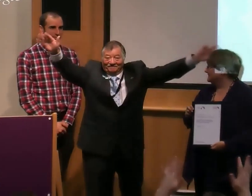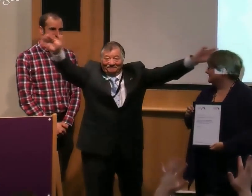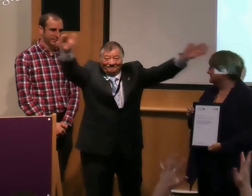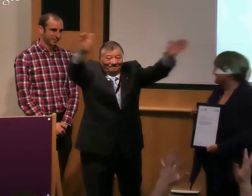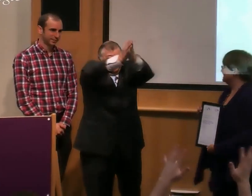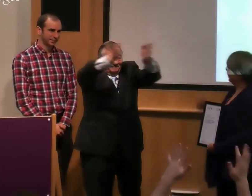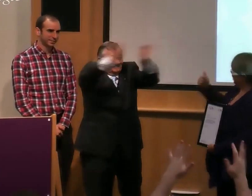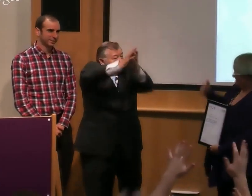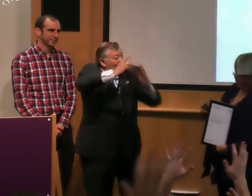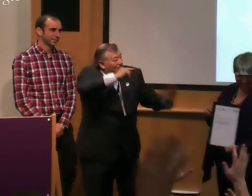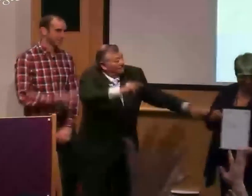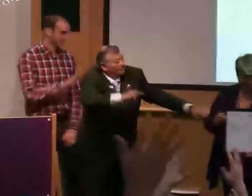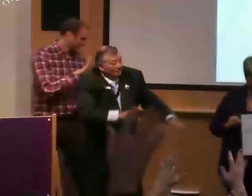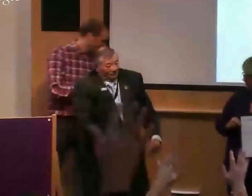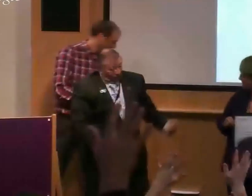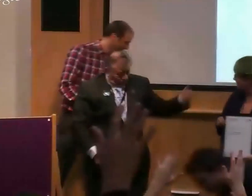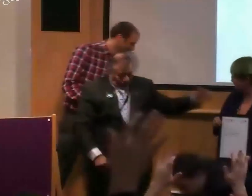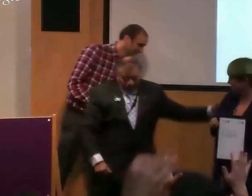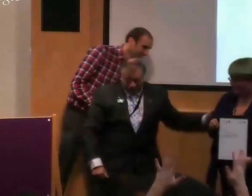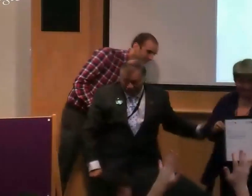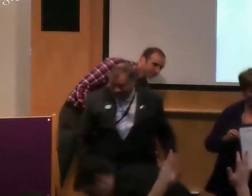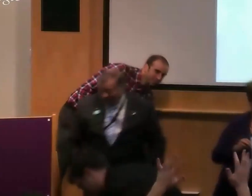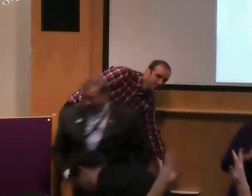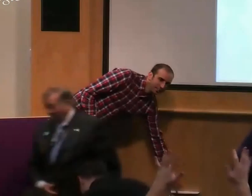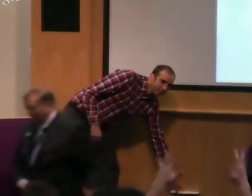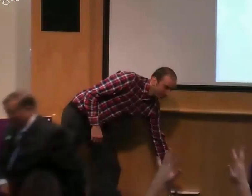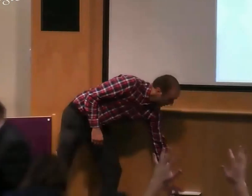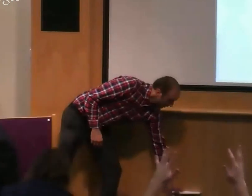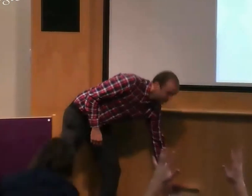Well done to everybody. Thanks so much.